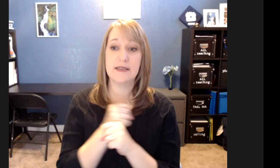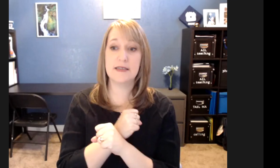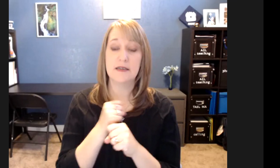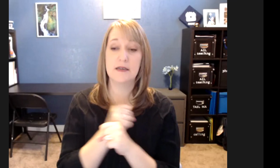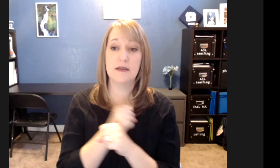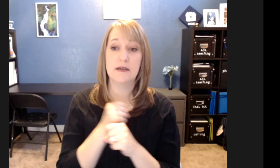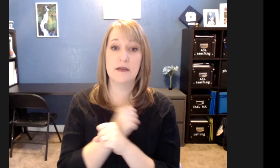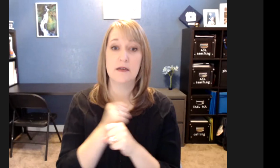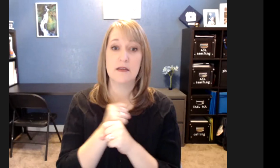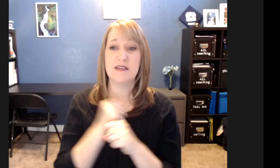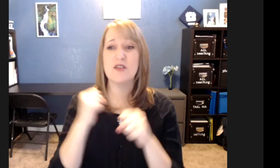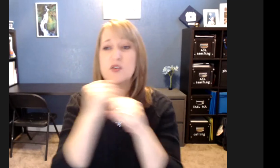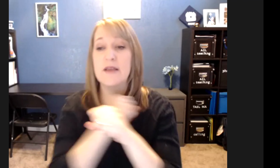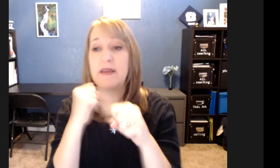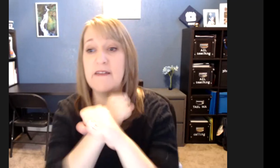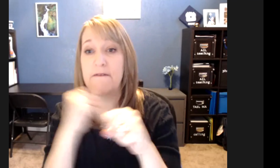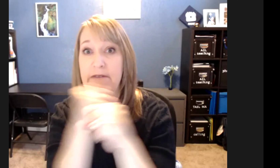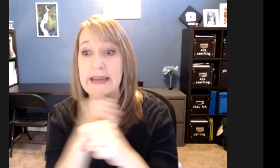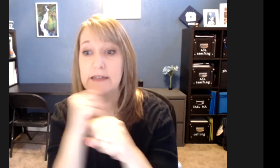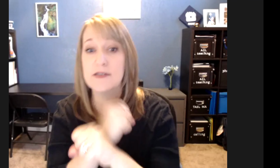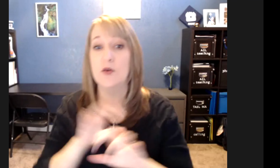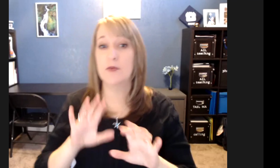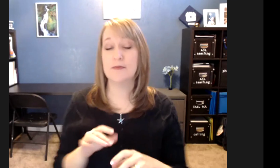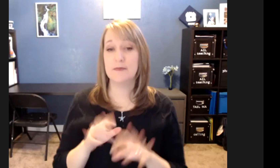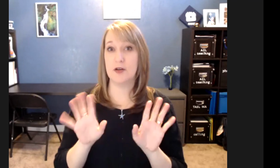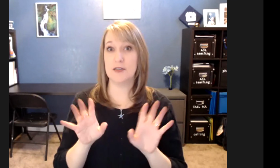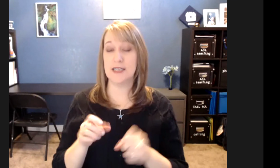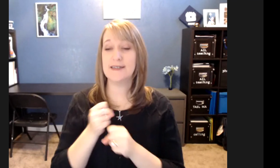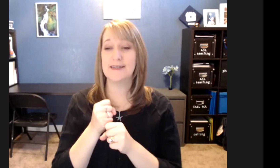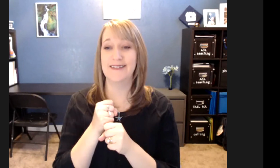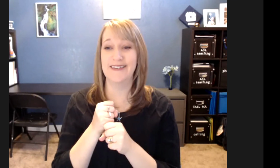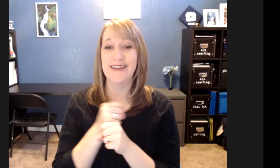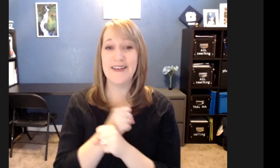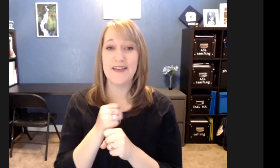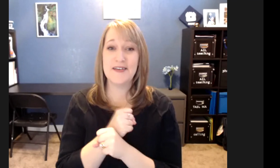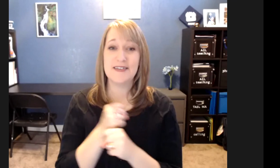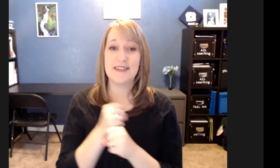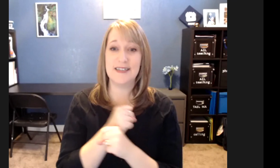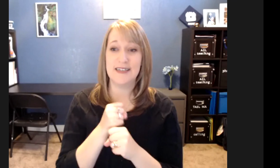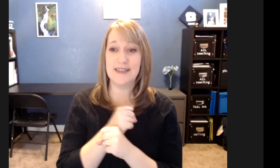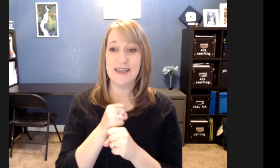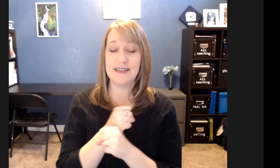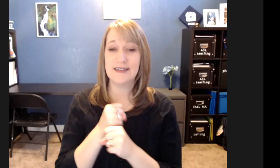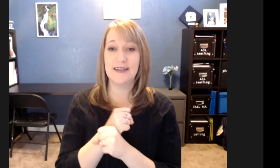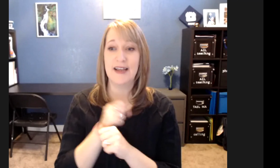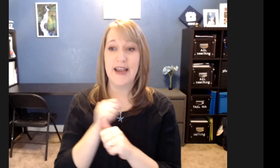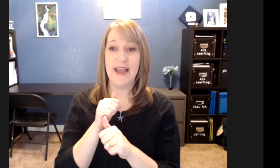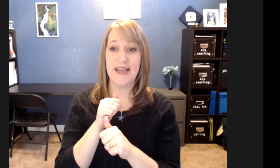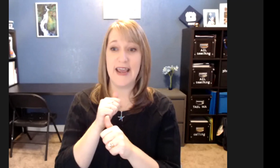Statistics. This also can mean to fight, so context. Statistics. and